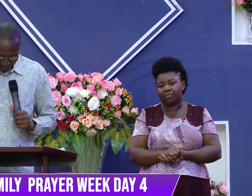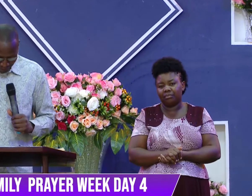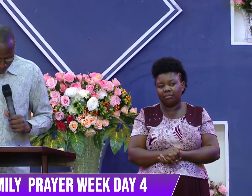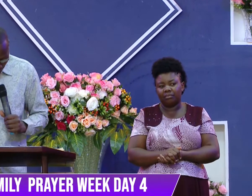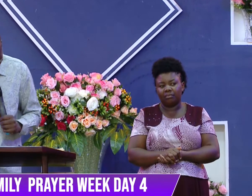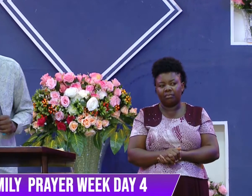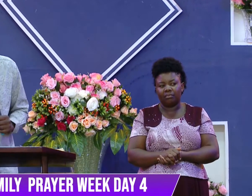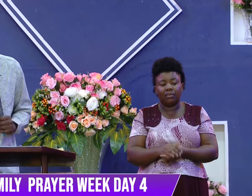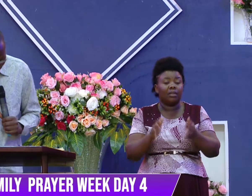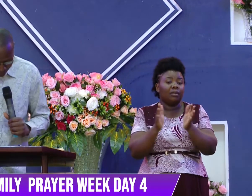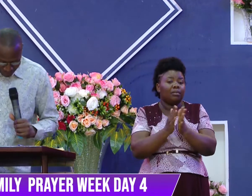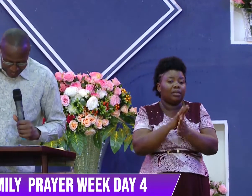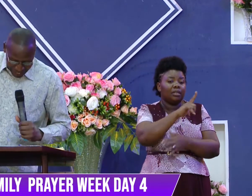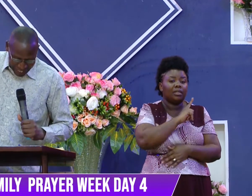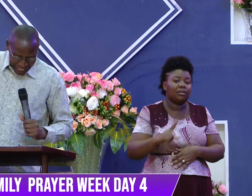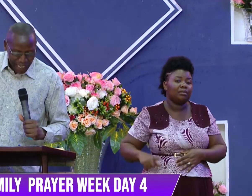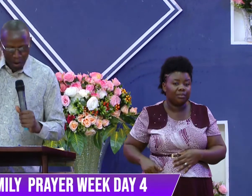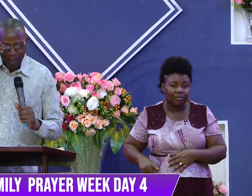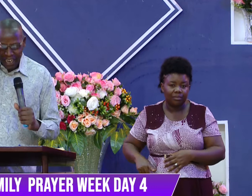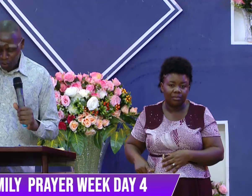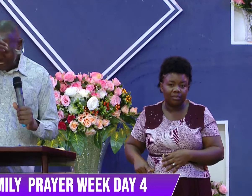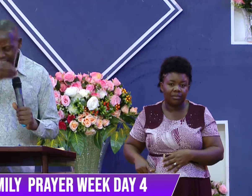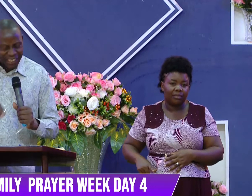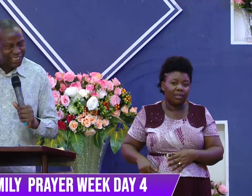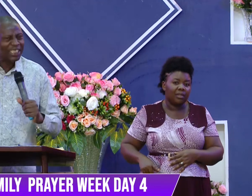very key. Praise the living